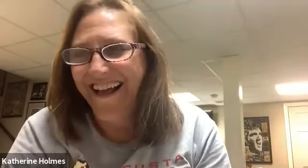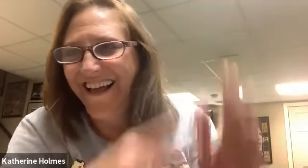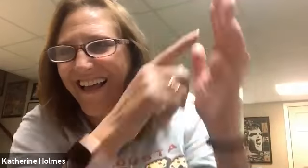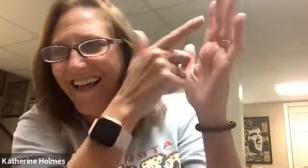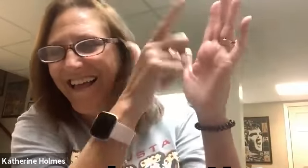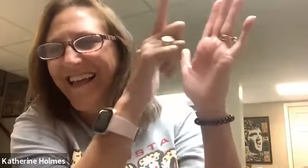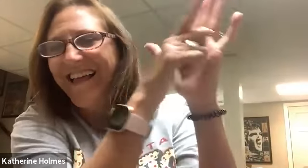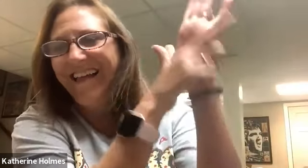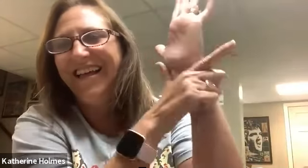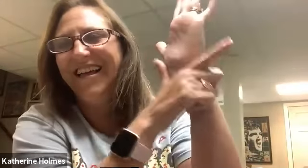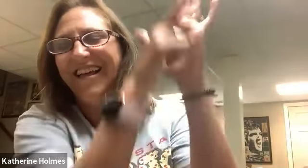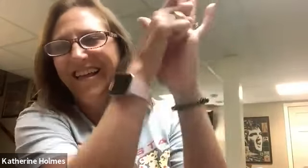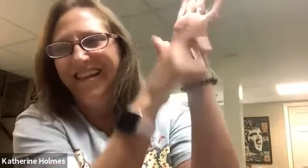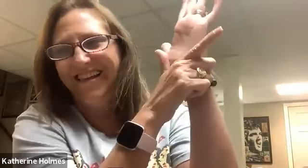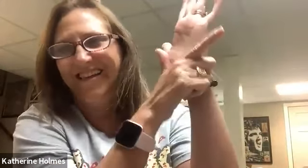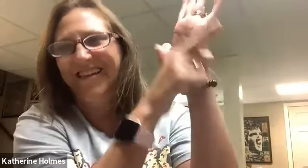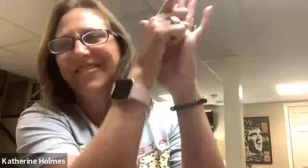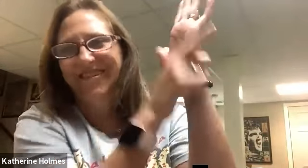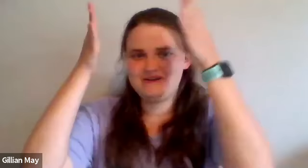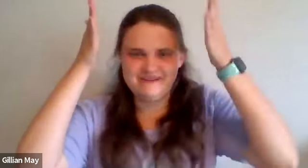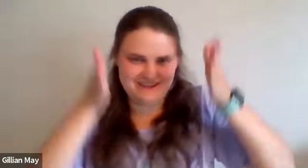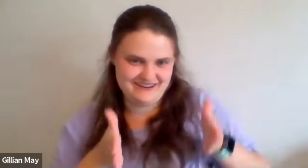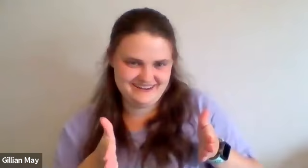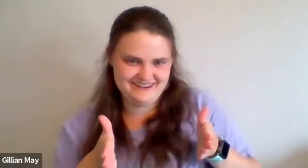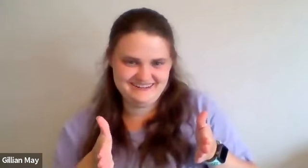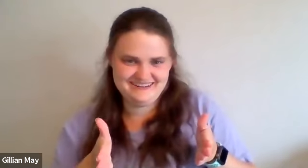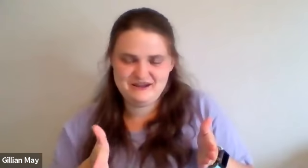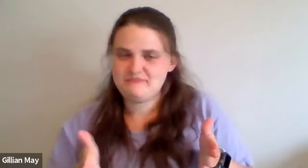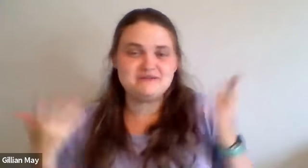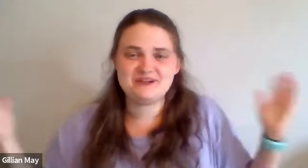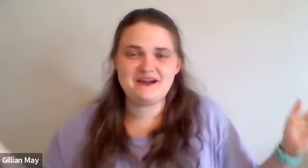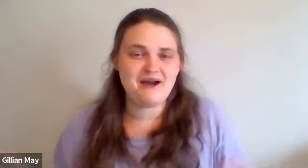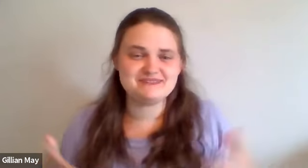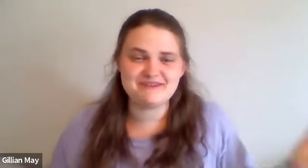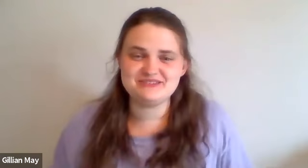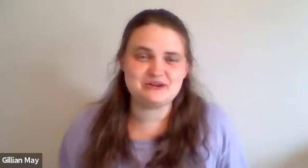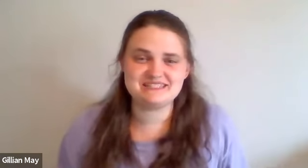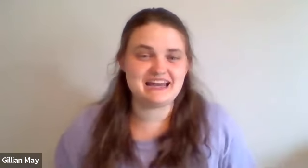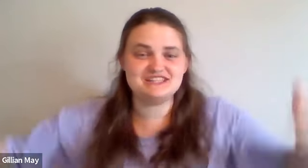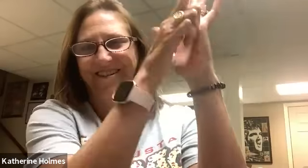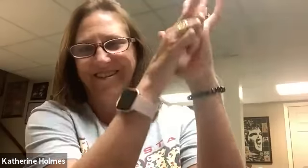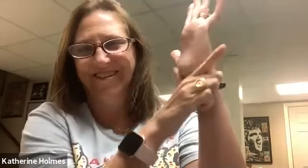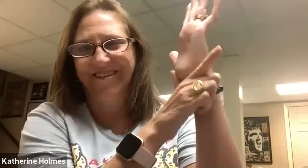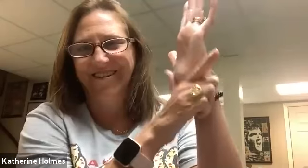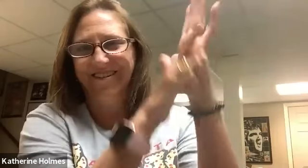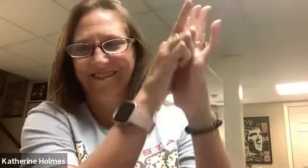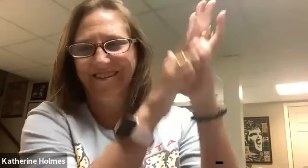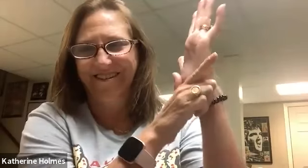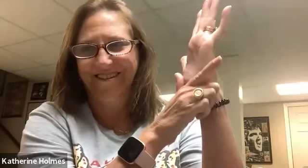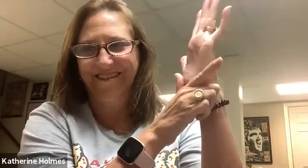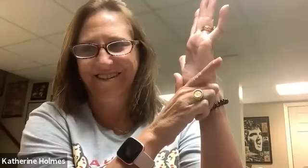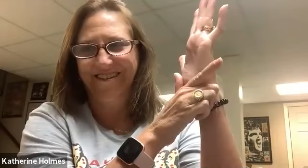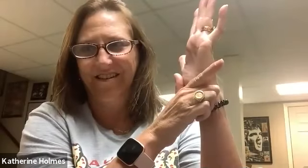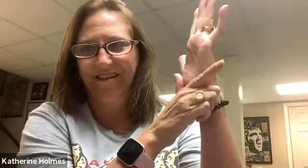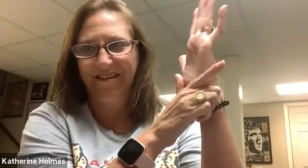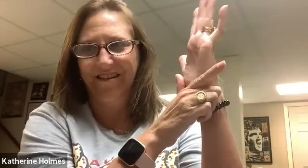L. So you have your L sideways. Lawyer. But I'm sorry. I was so excited. I saw Teddy lift his hands and he was like, and I was just like,